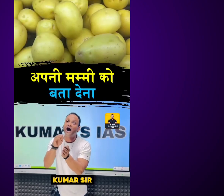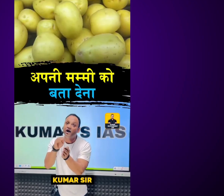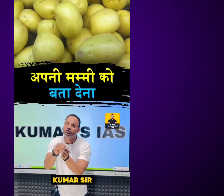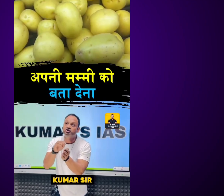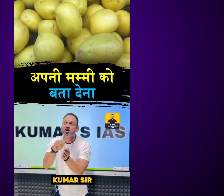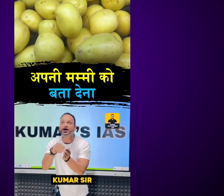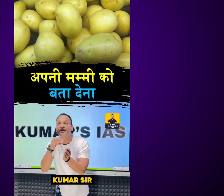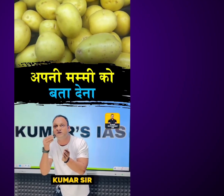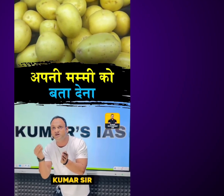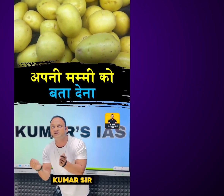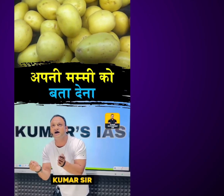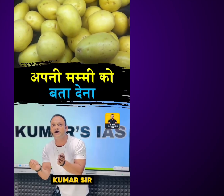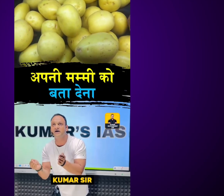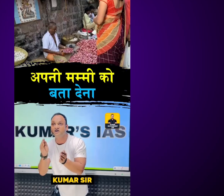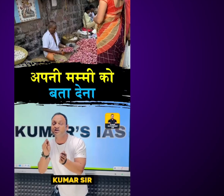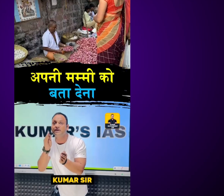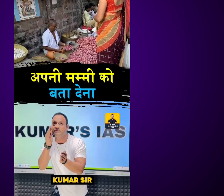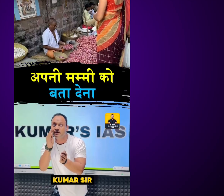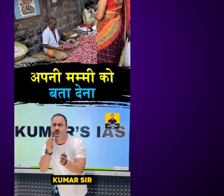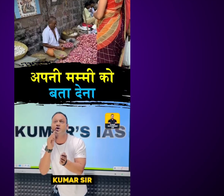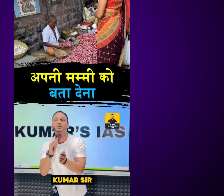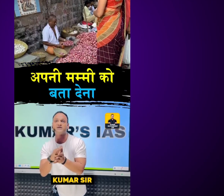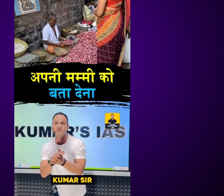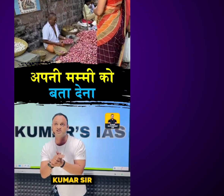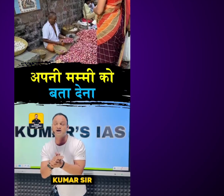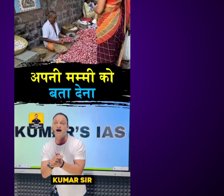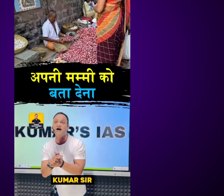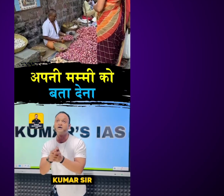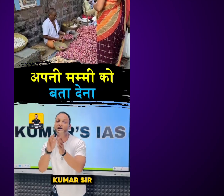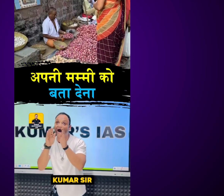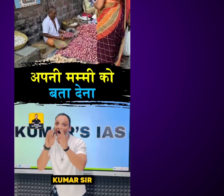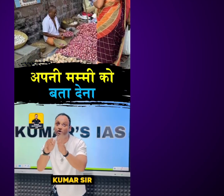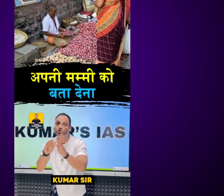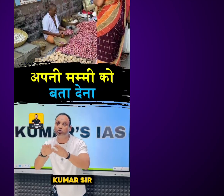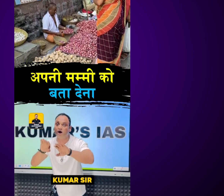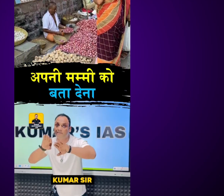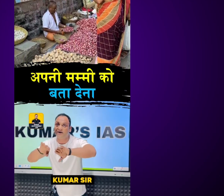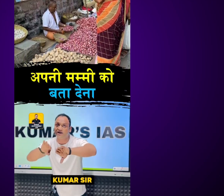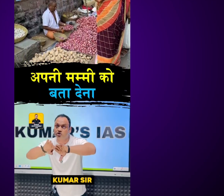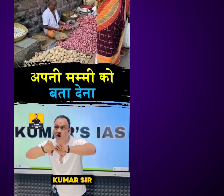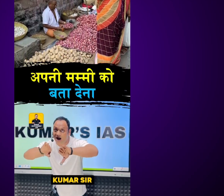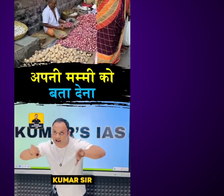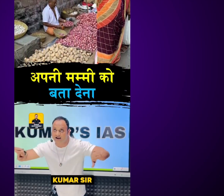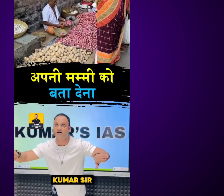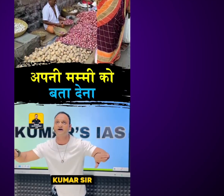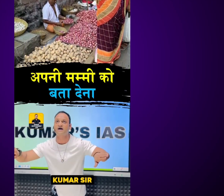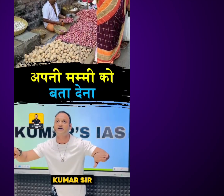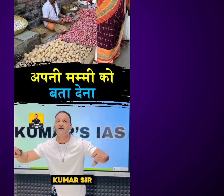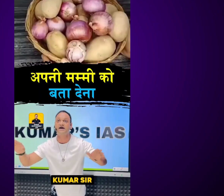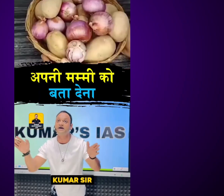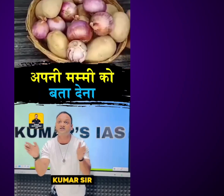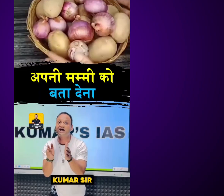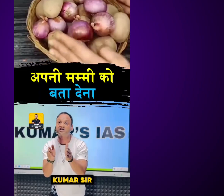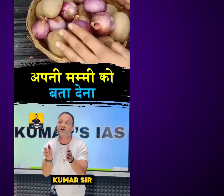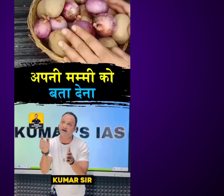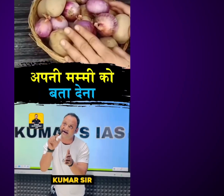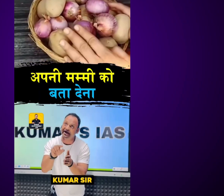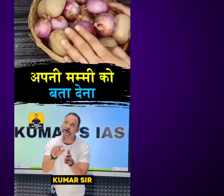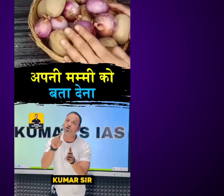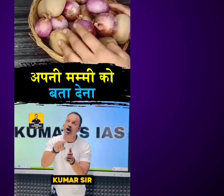of birth defects. Therefore, pregnant women may particularly benefit from avoiding sprouted potatoes. Can you